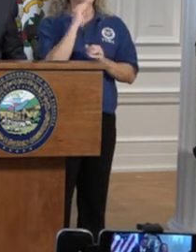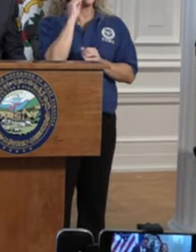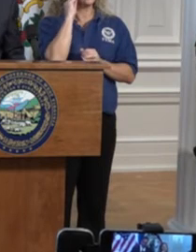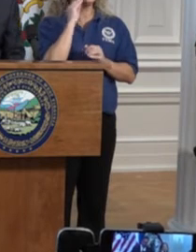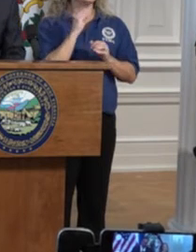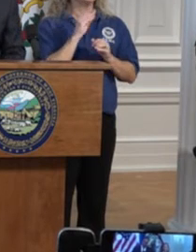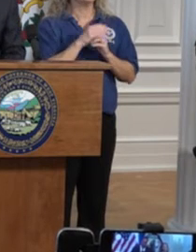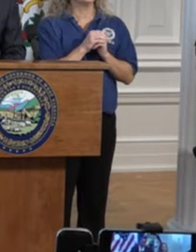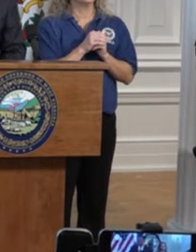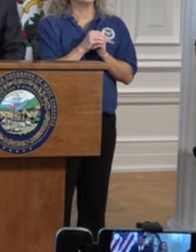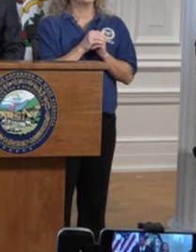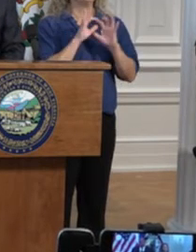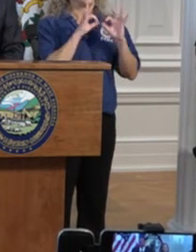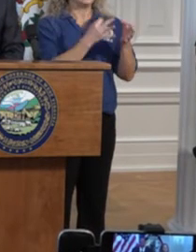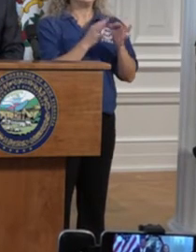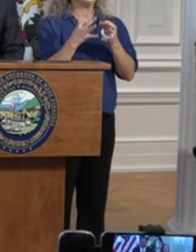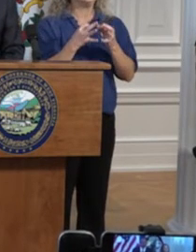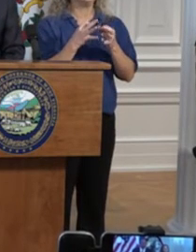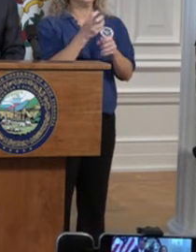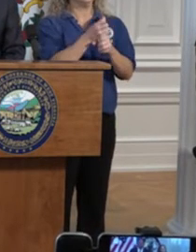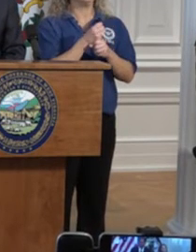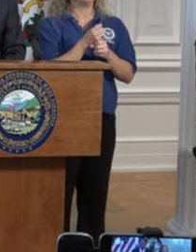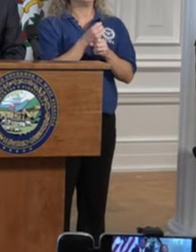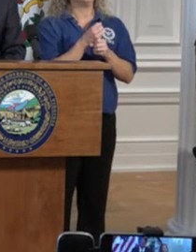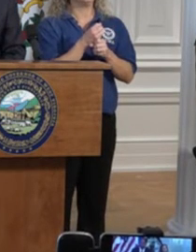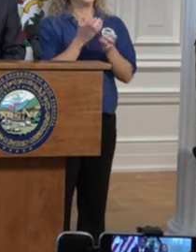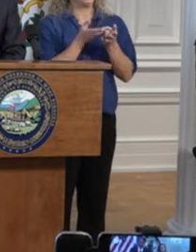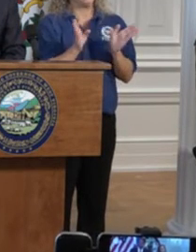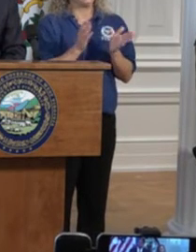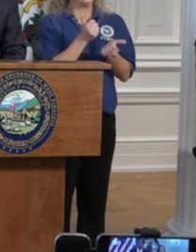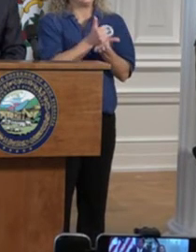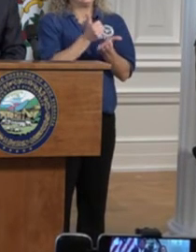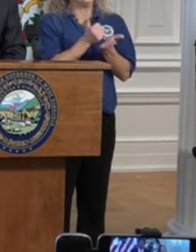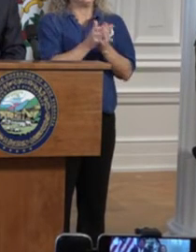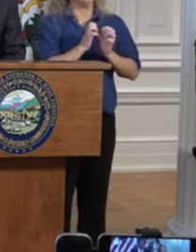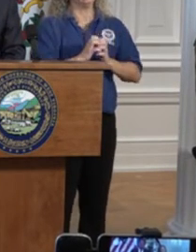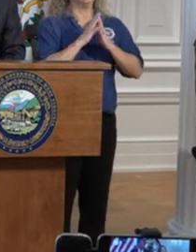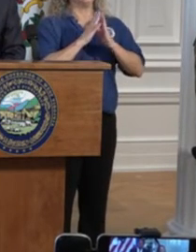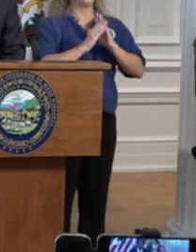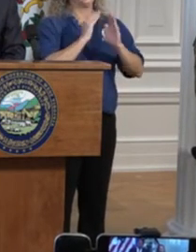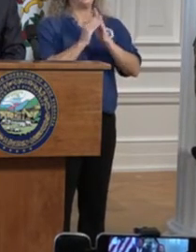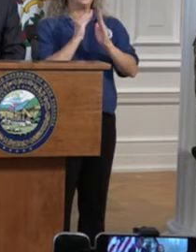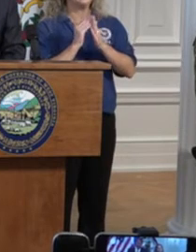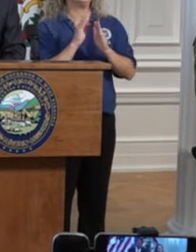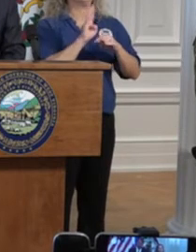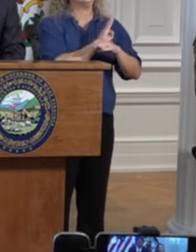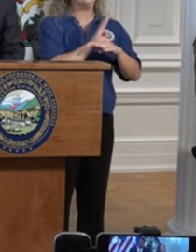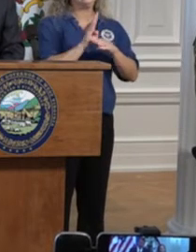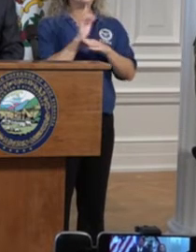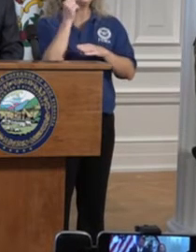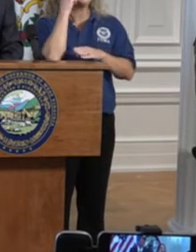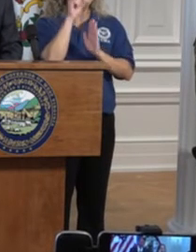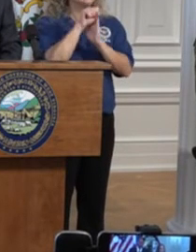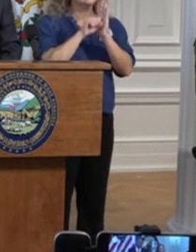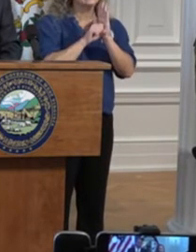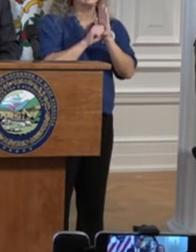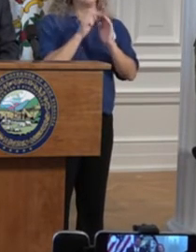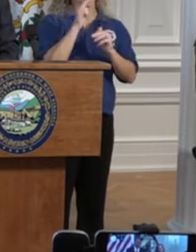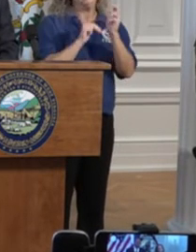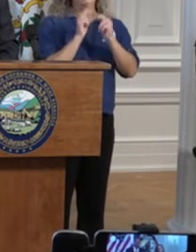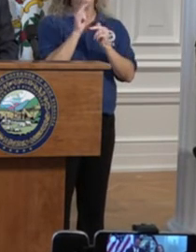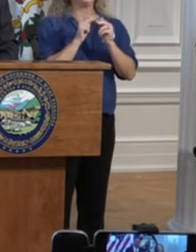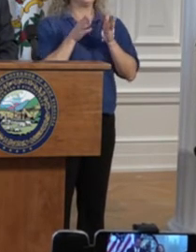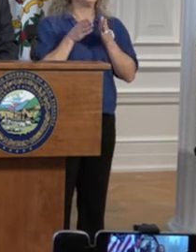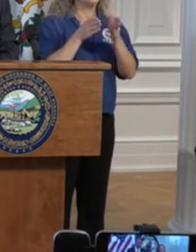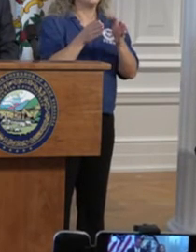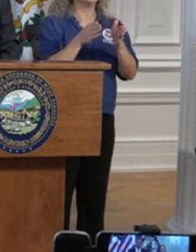households. We secure public assistance, which is helping rebuild our communities. And we have had state government representatives